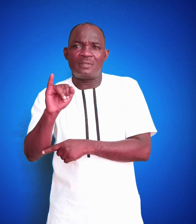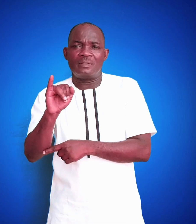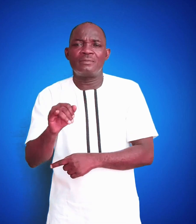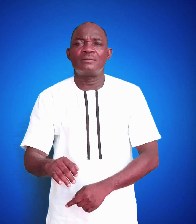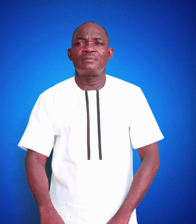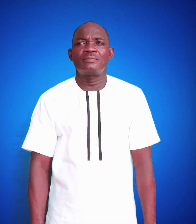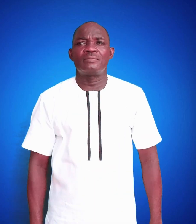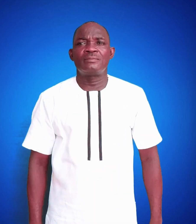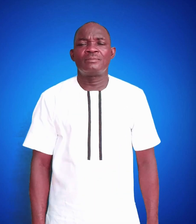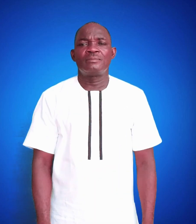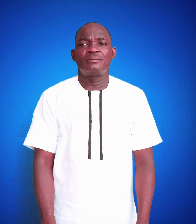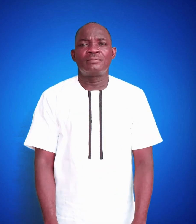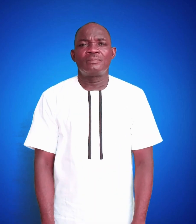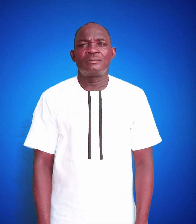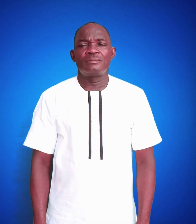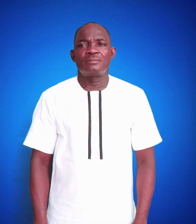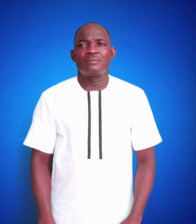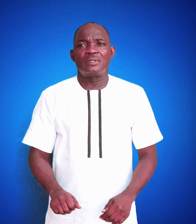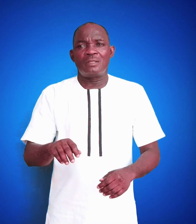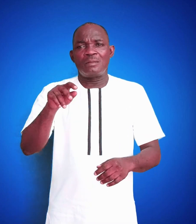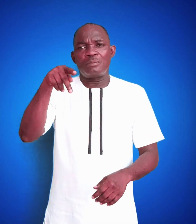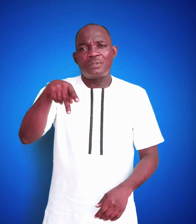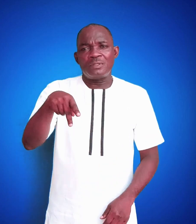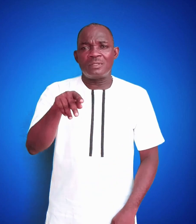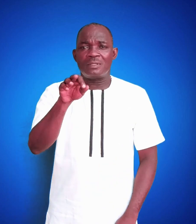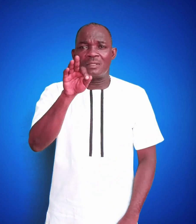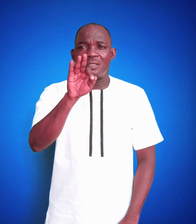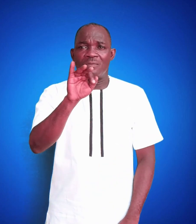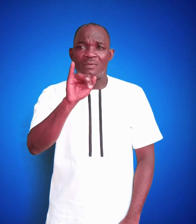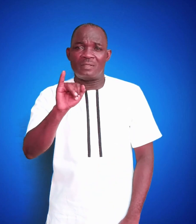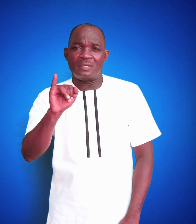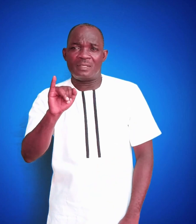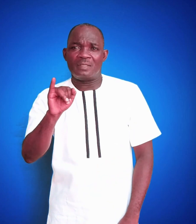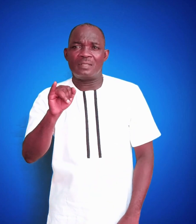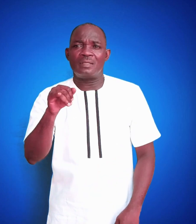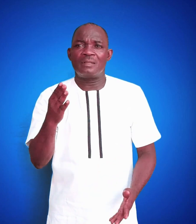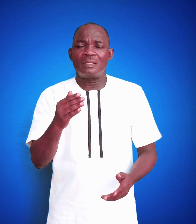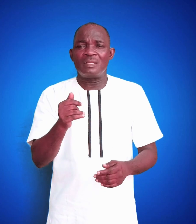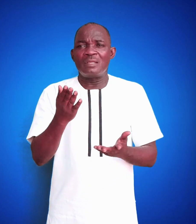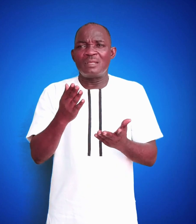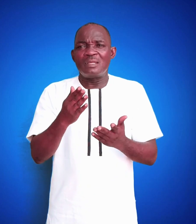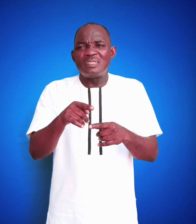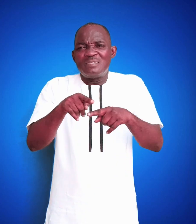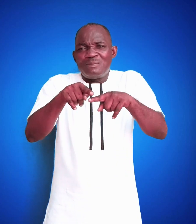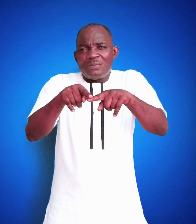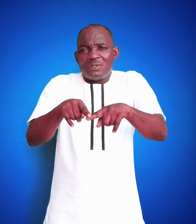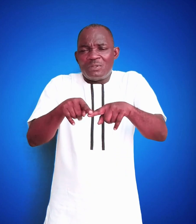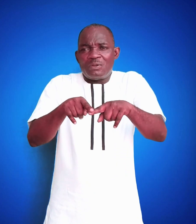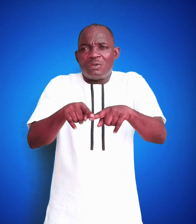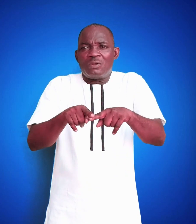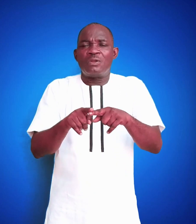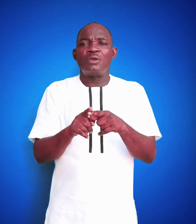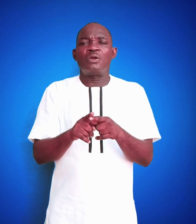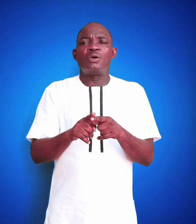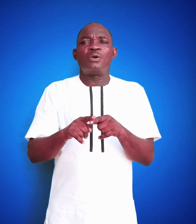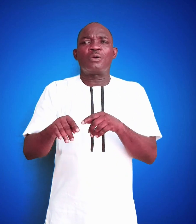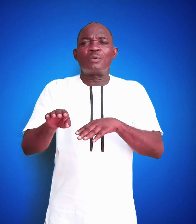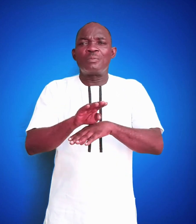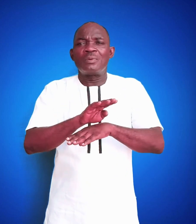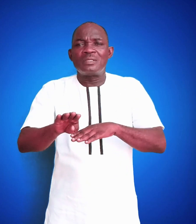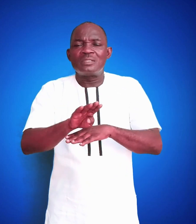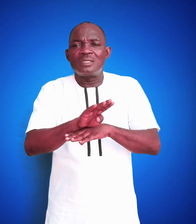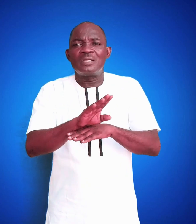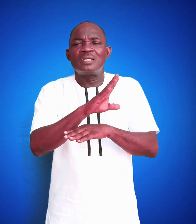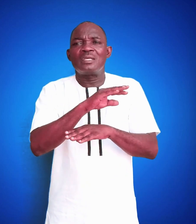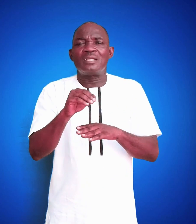PFIs. The PFIs are basically commercial